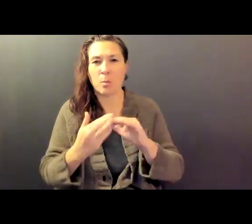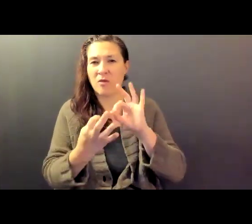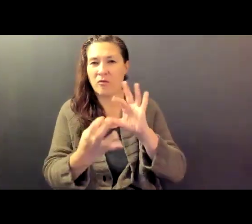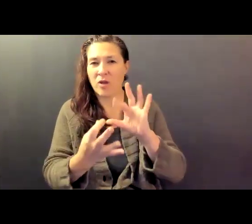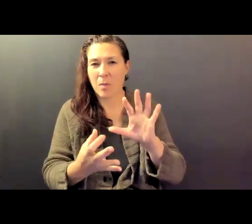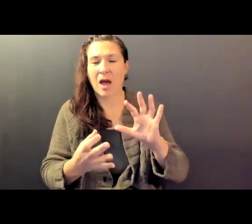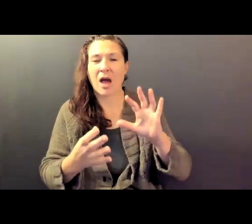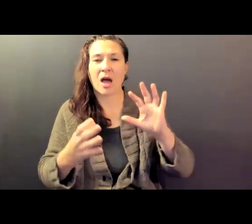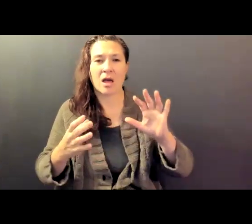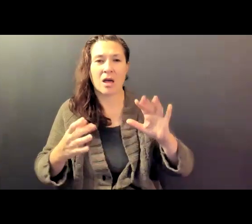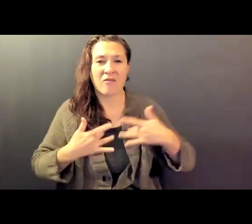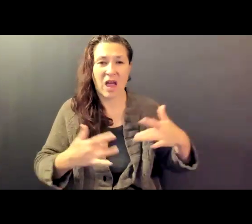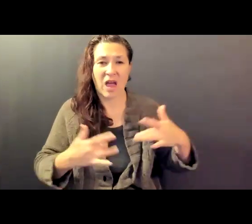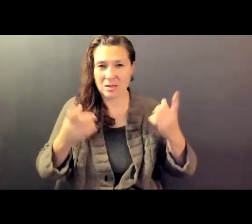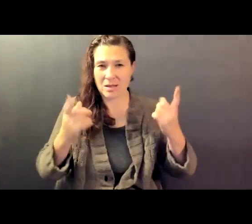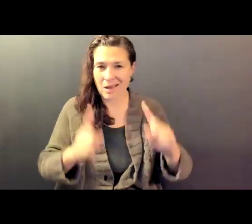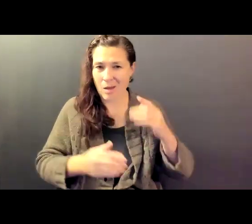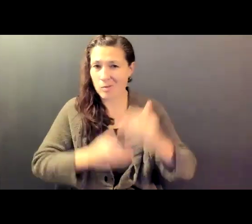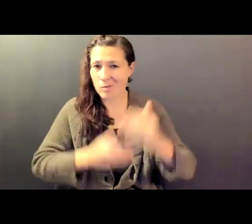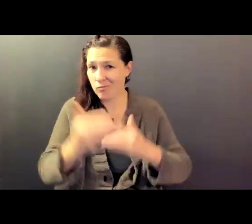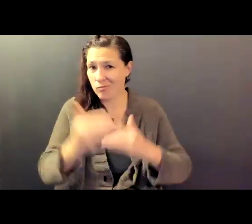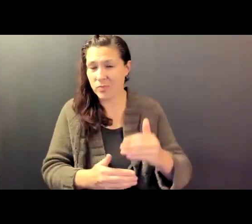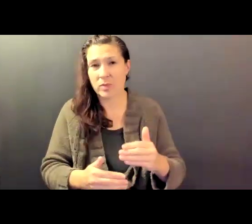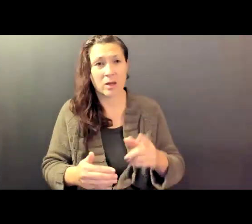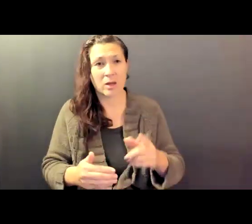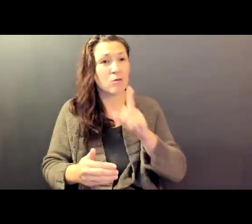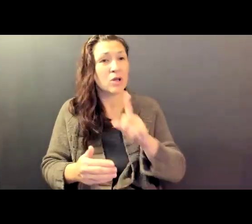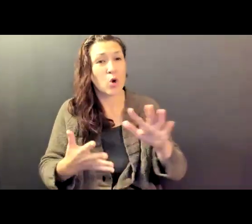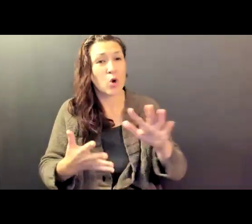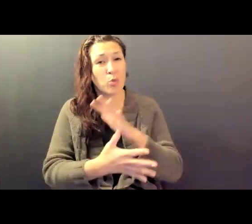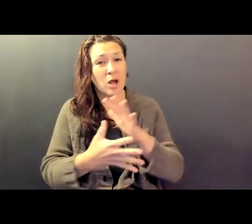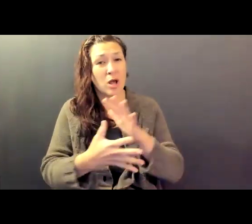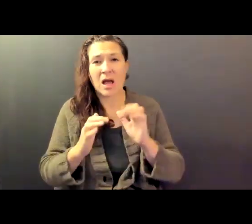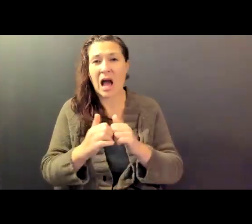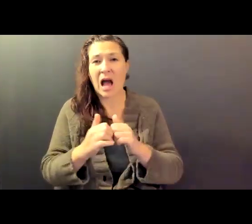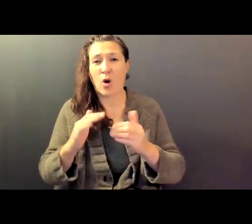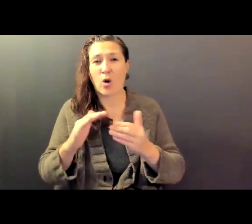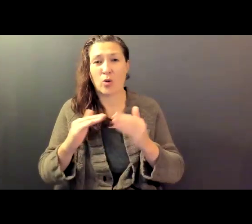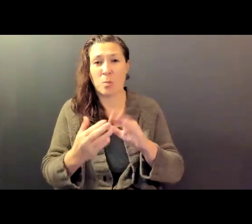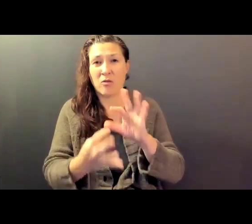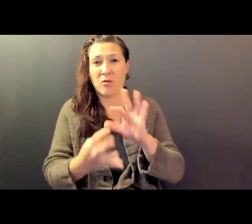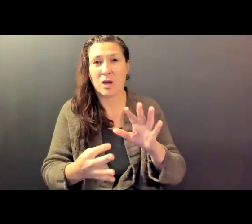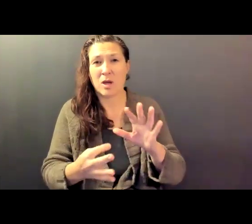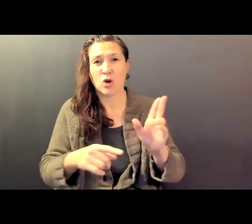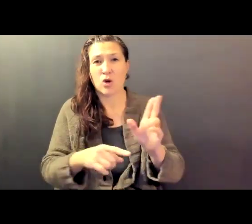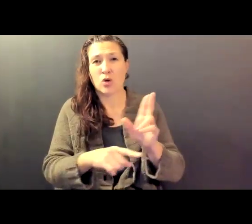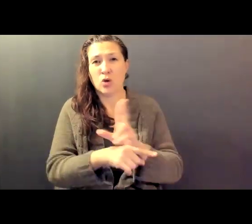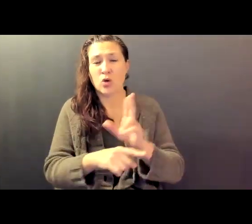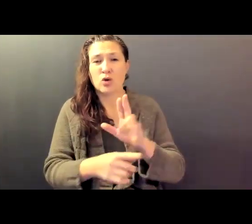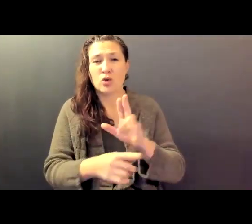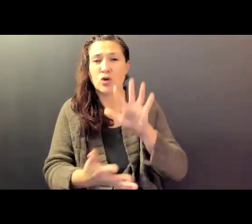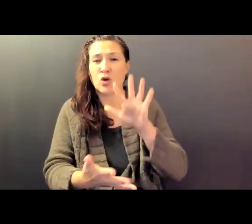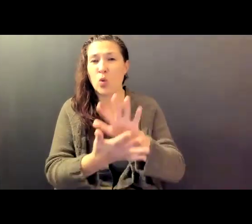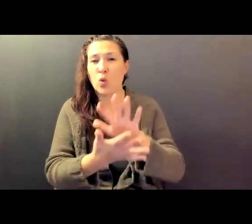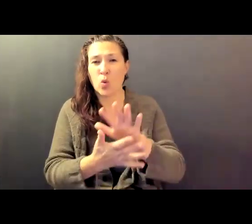the course of the process. The main way, though, that we get community feedback through our budget is through our school site council or governing